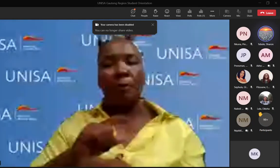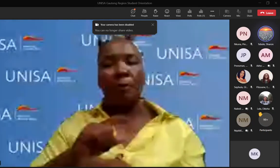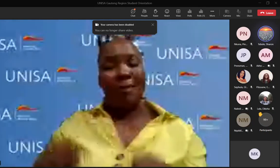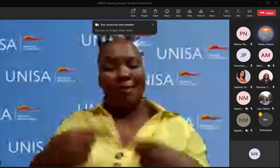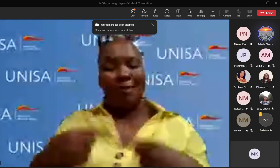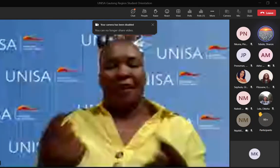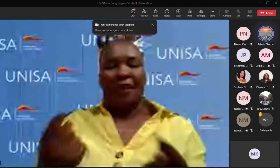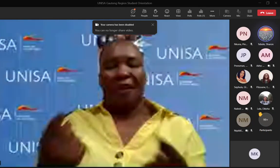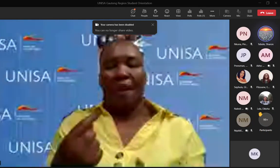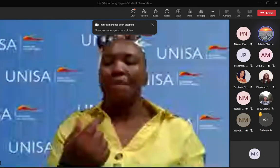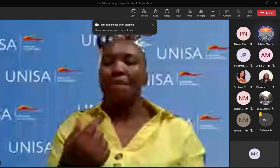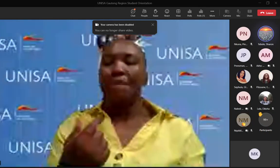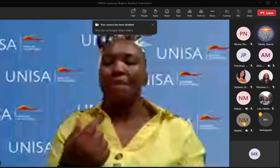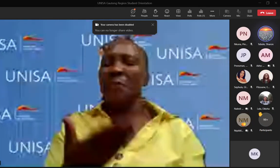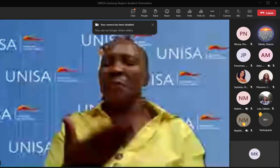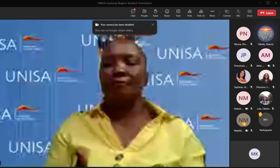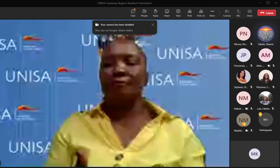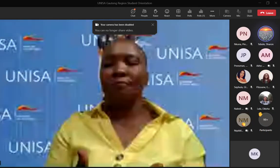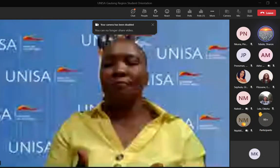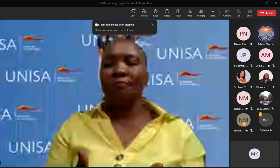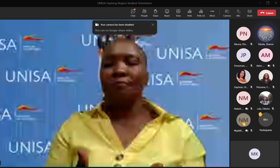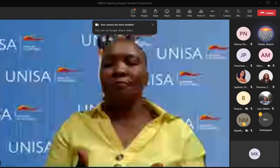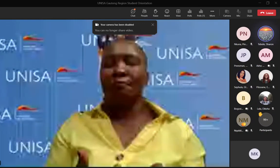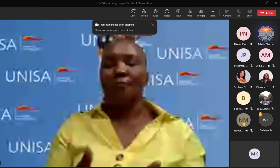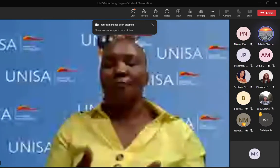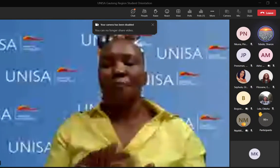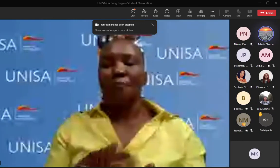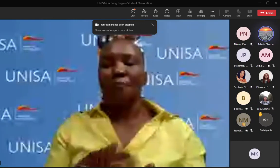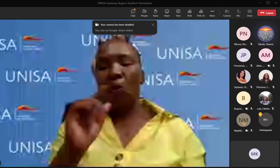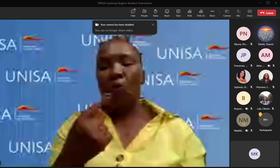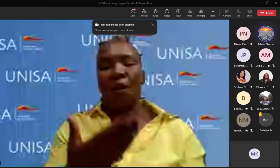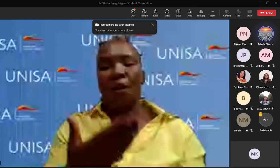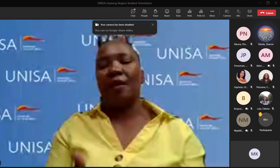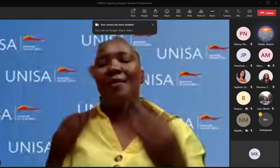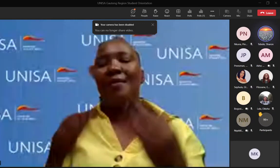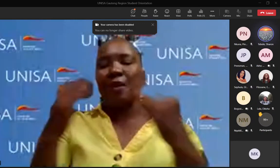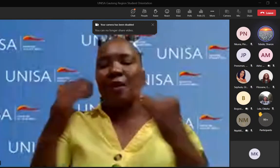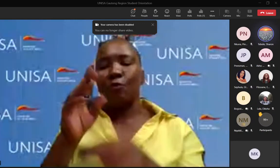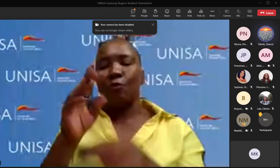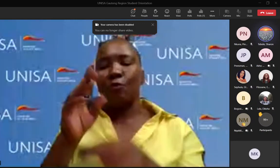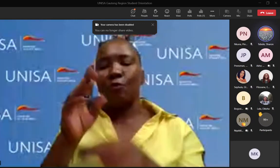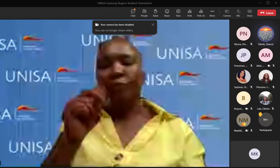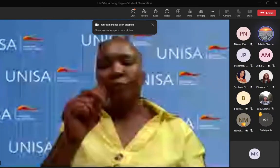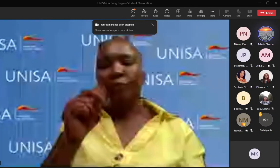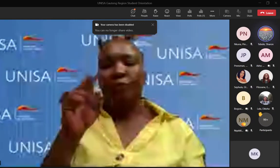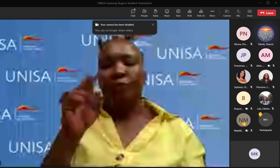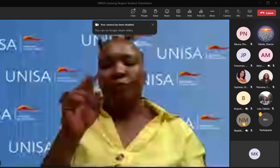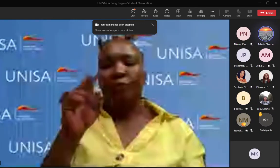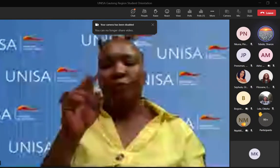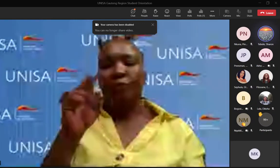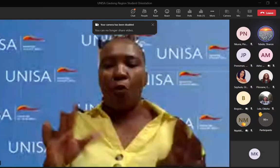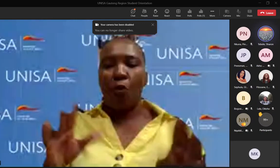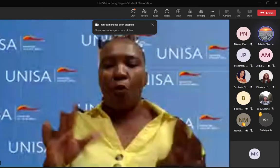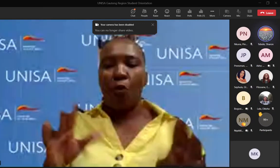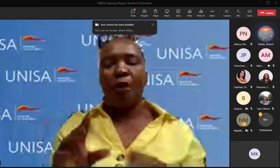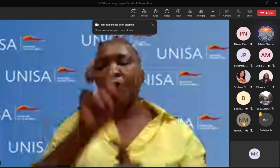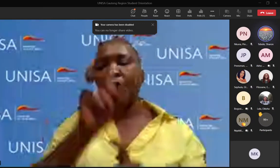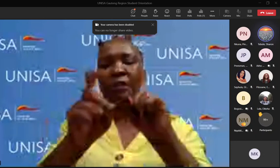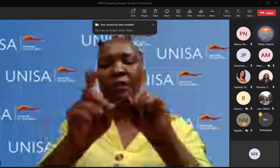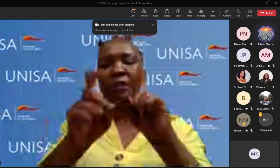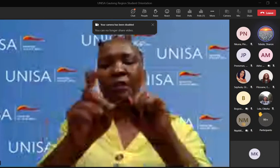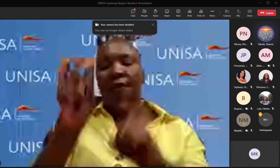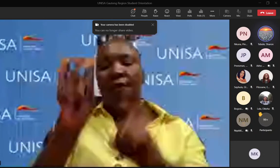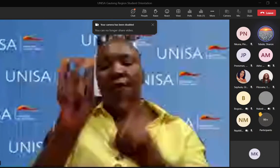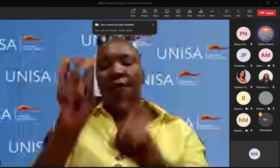it wrong all the time um thank you so much I'm gonna open up for questions I remember we've got five minutes to ask questions